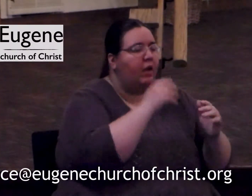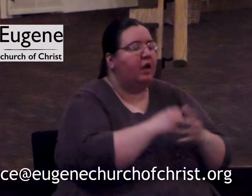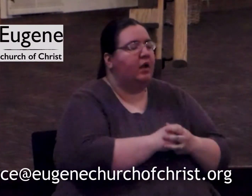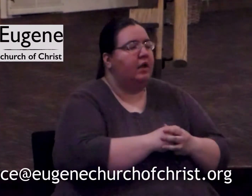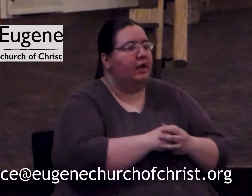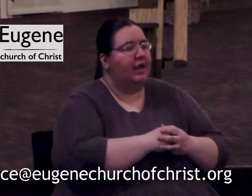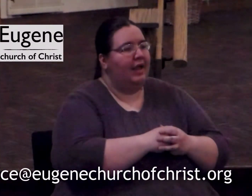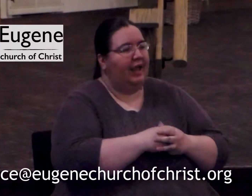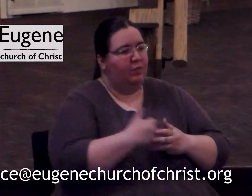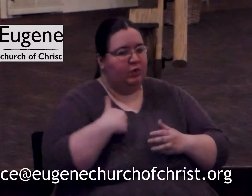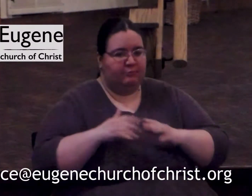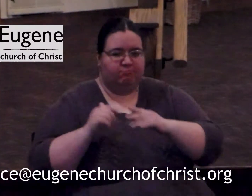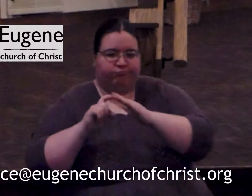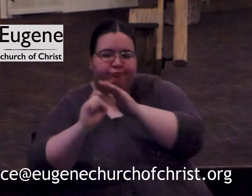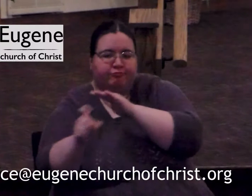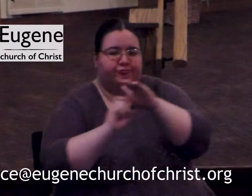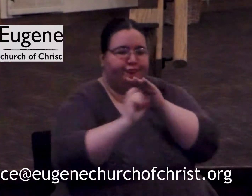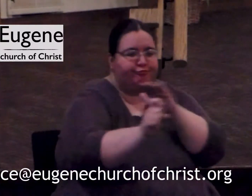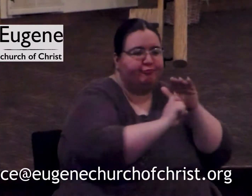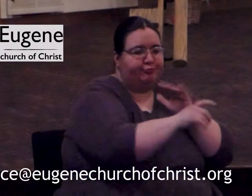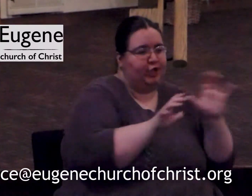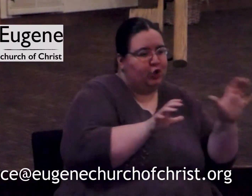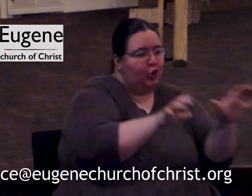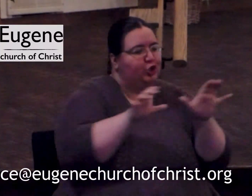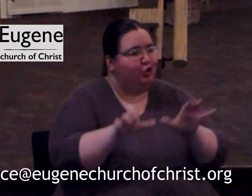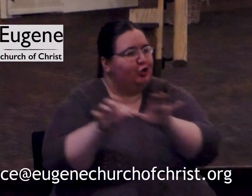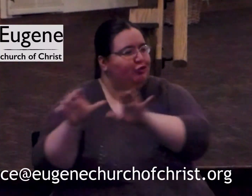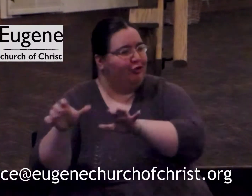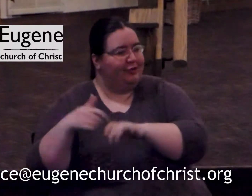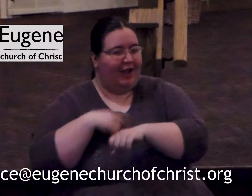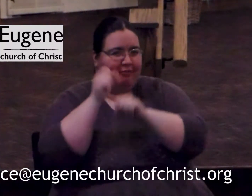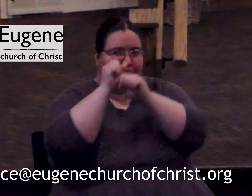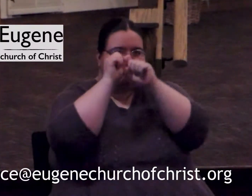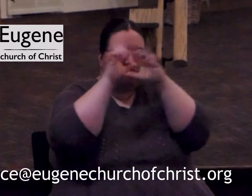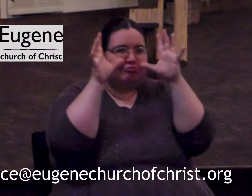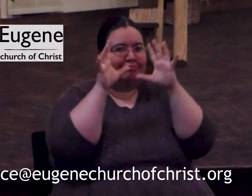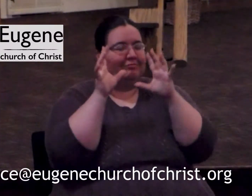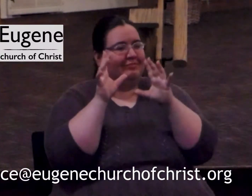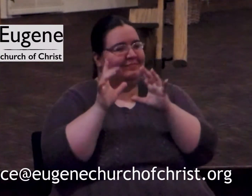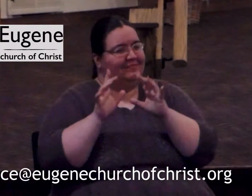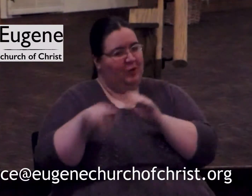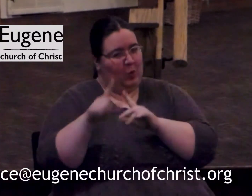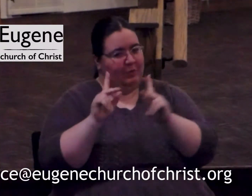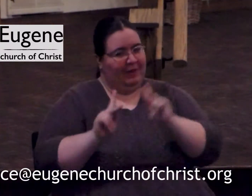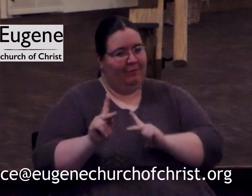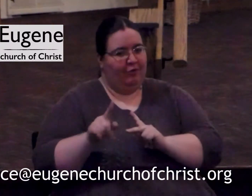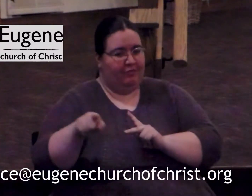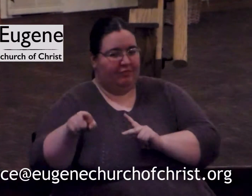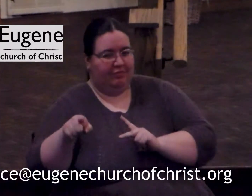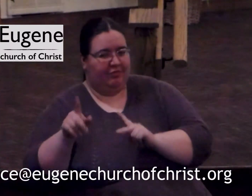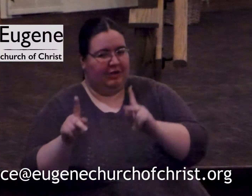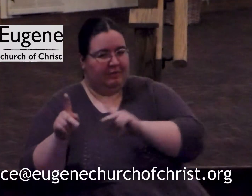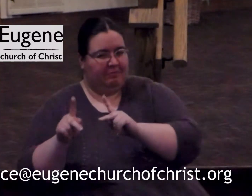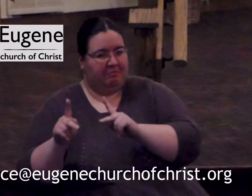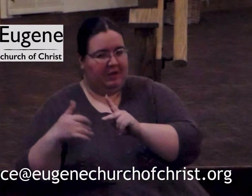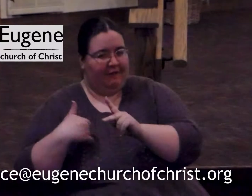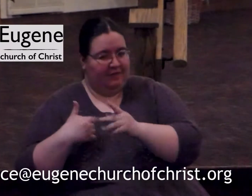this context. The first family, the DeBose family that have the sick baby in ICU, they are some of the